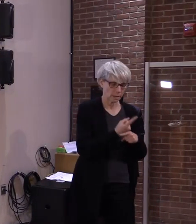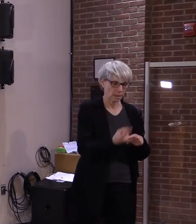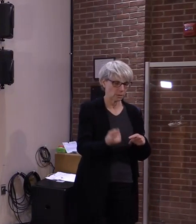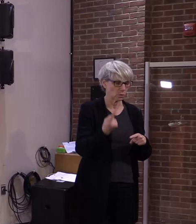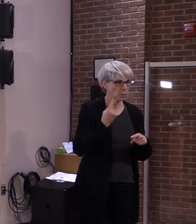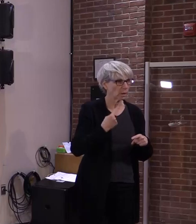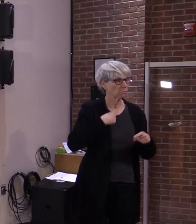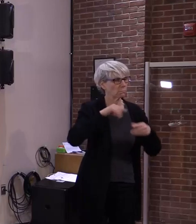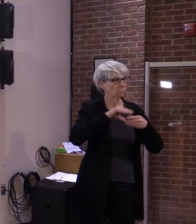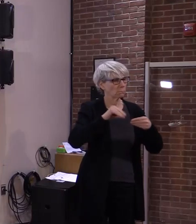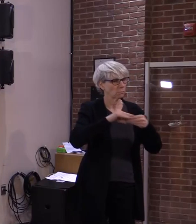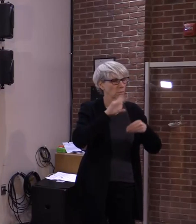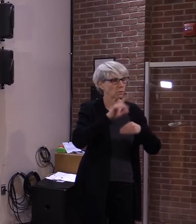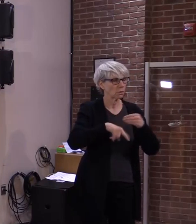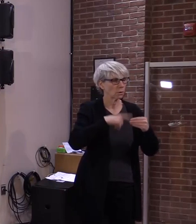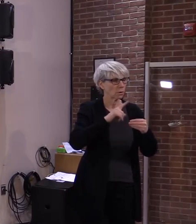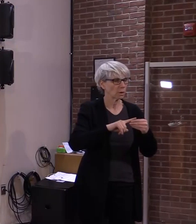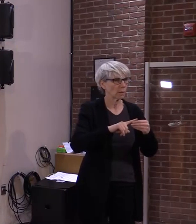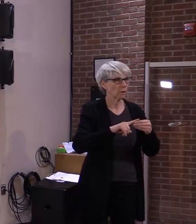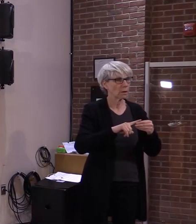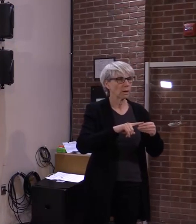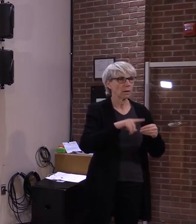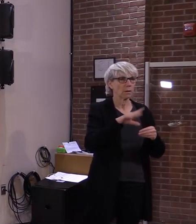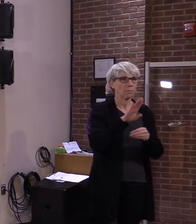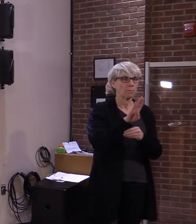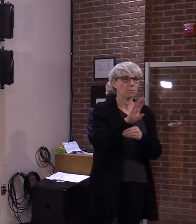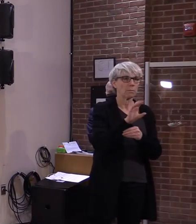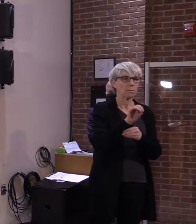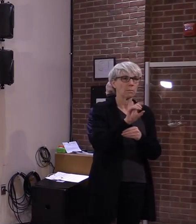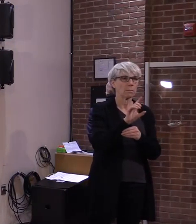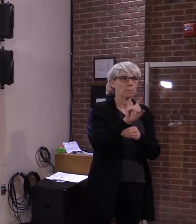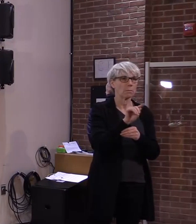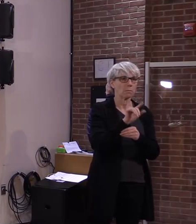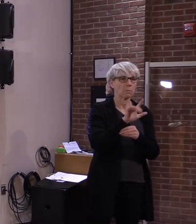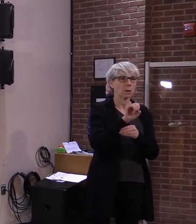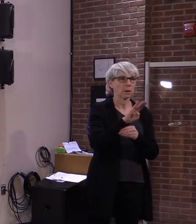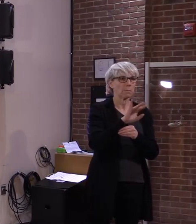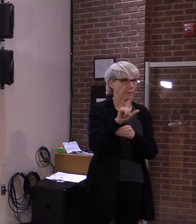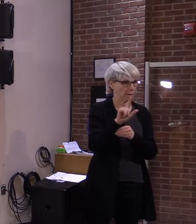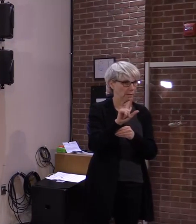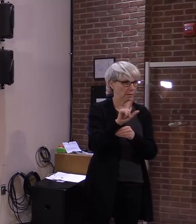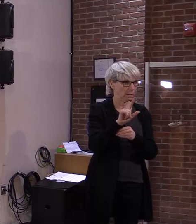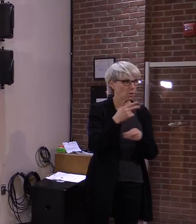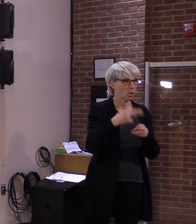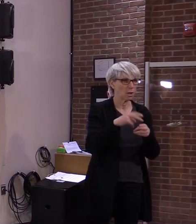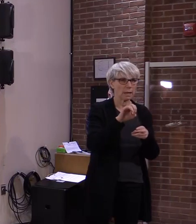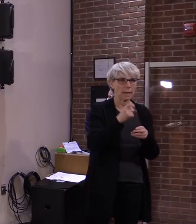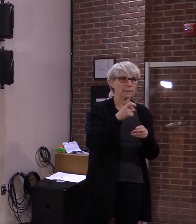the expanded bottle bill, which looks like it may possibly be seen to come to a vote.